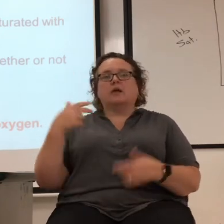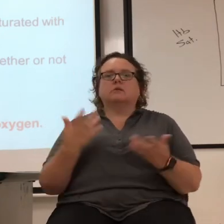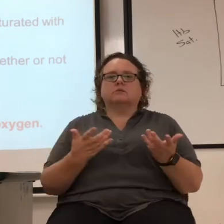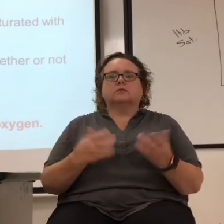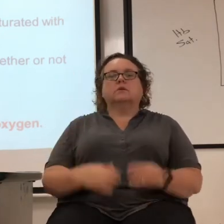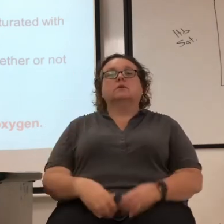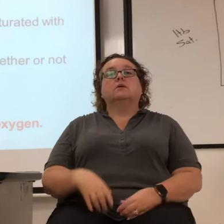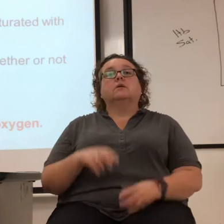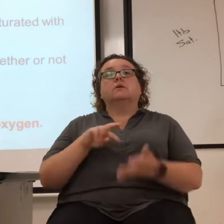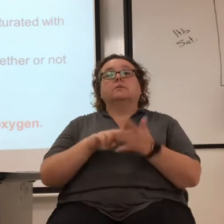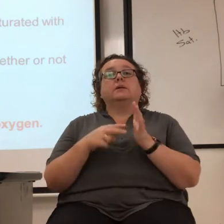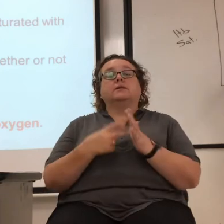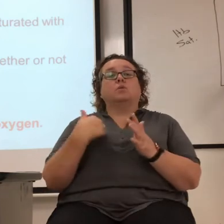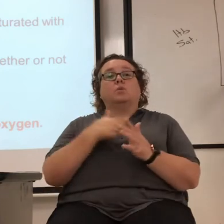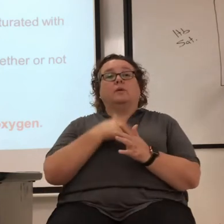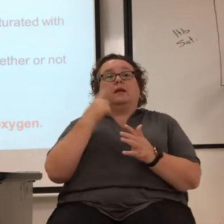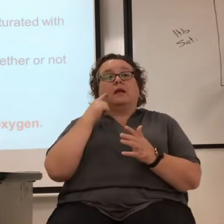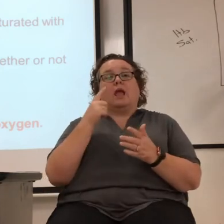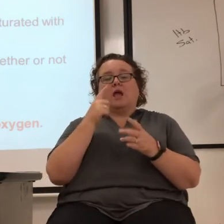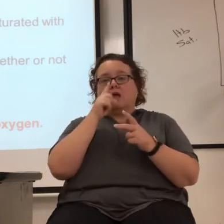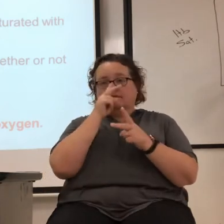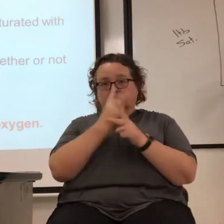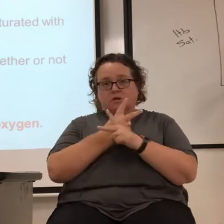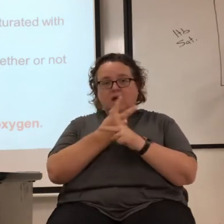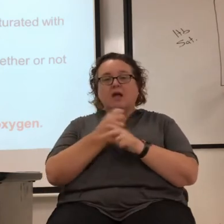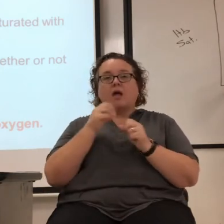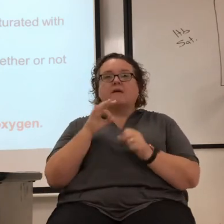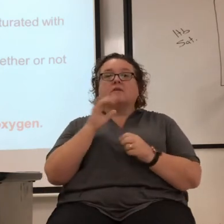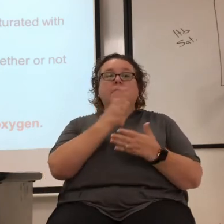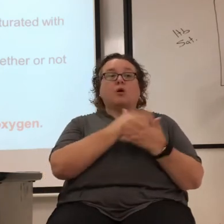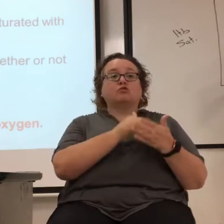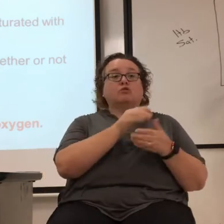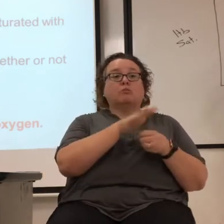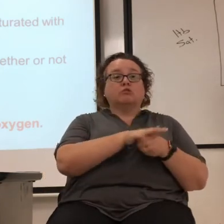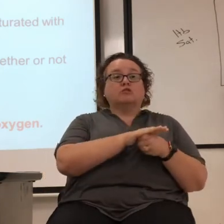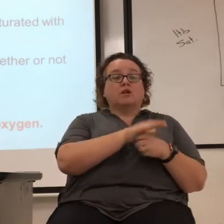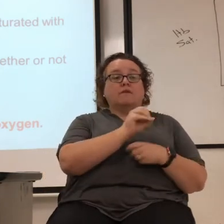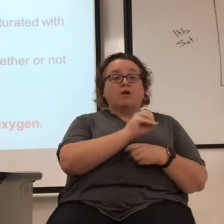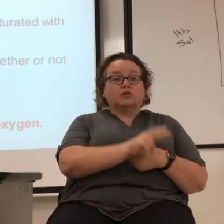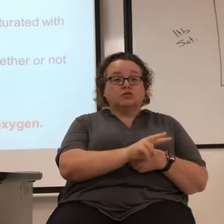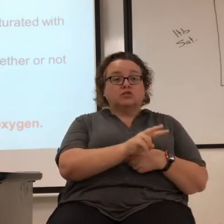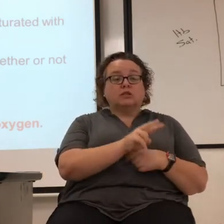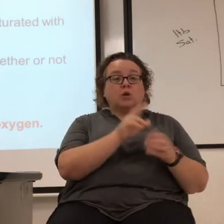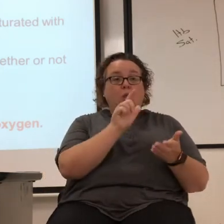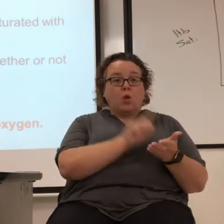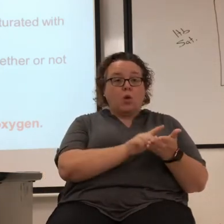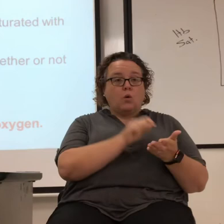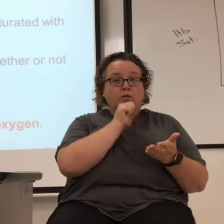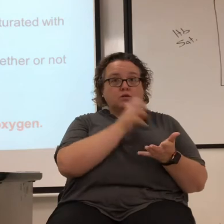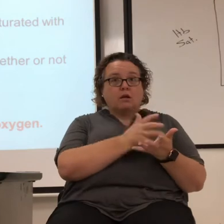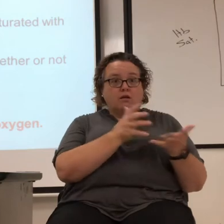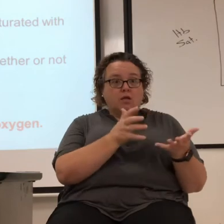is, you could deduce if the partial pressure of oxygen is low, there's not a lot of it, well, saturation will